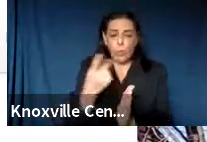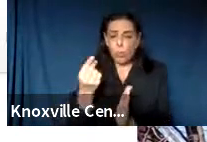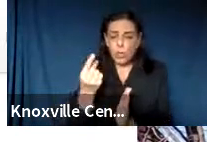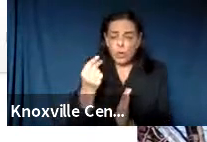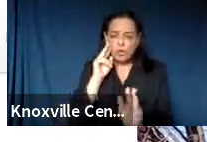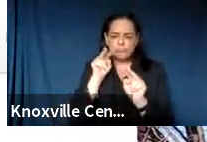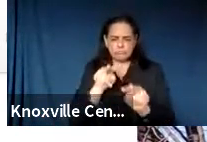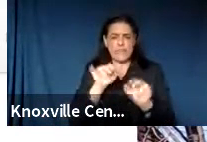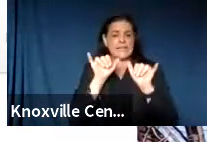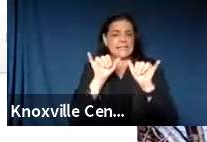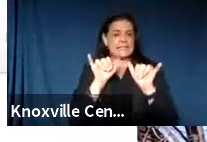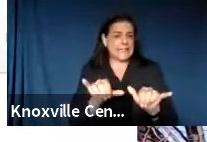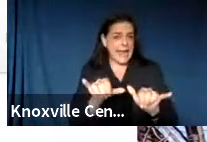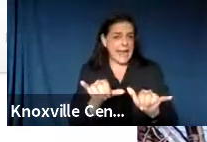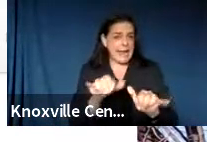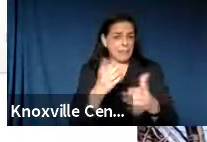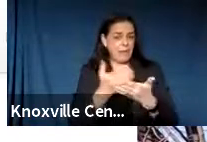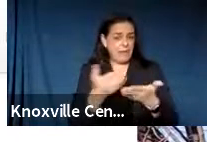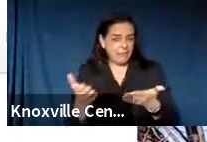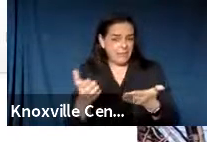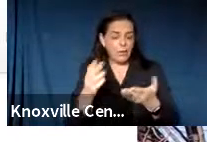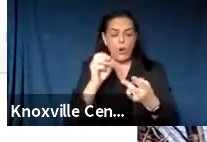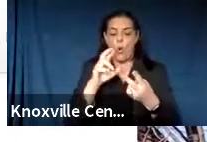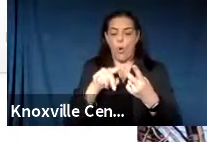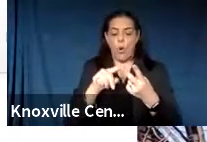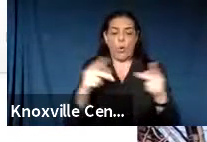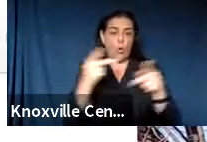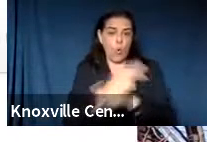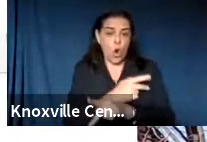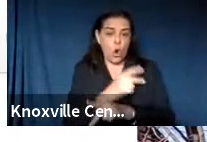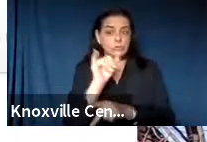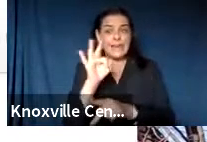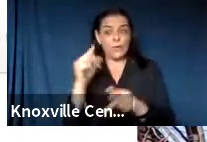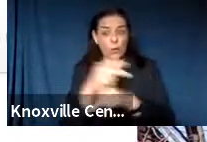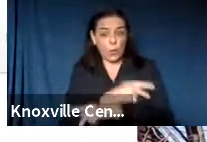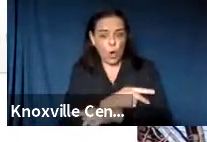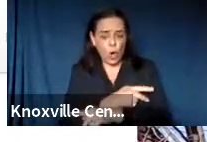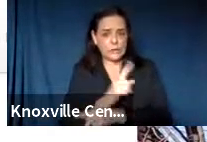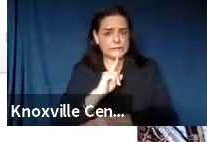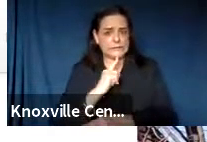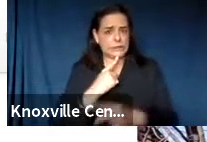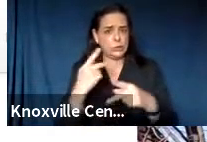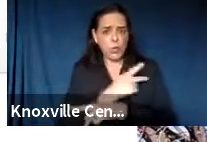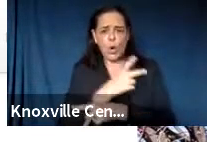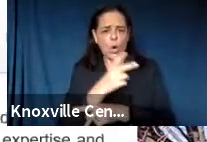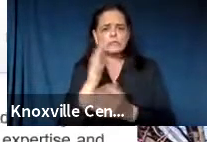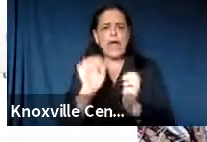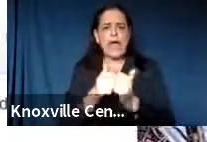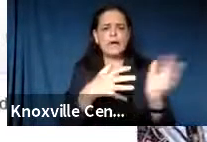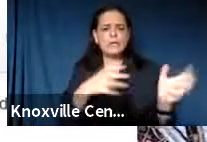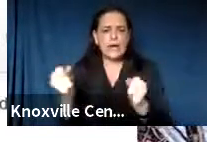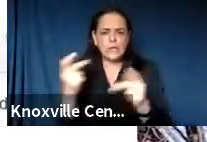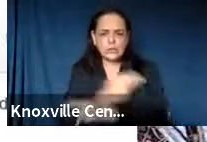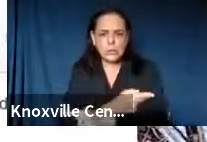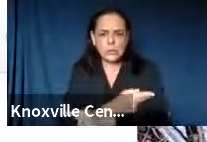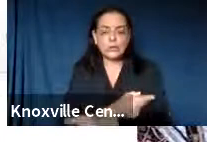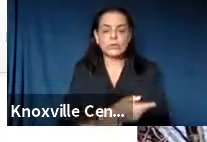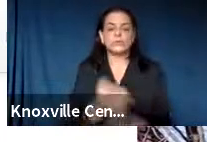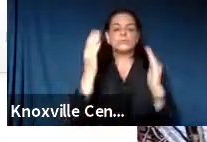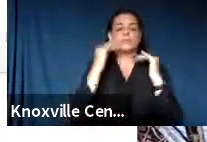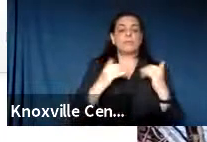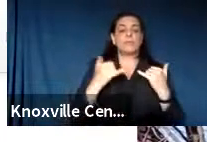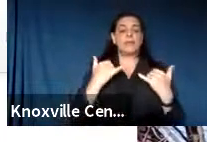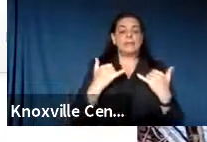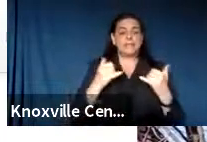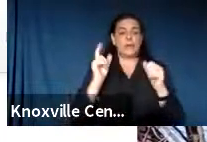or are they getting worse? And if so, how much worse and at what rate? Moving to the first benchmark, sustained